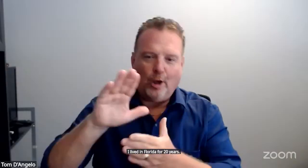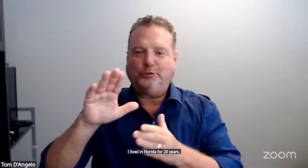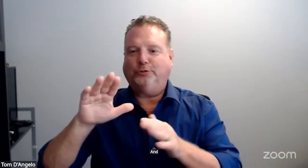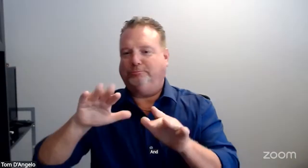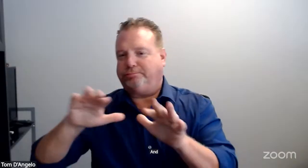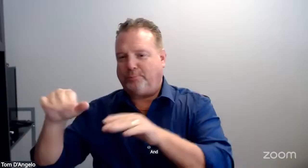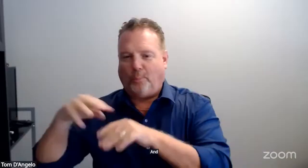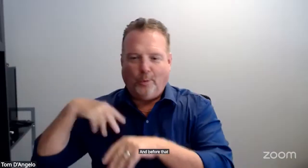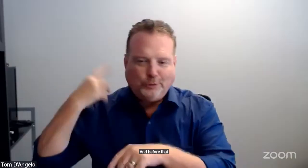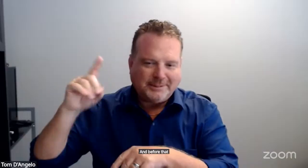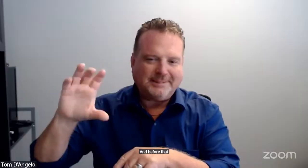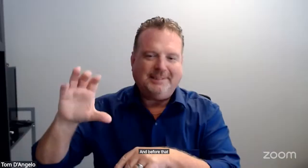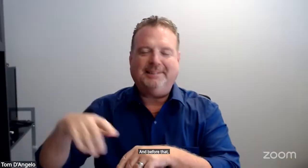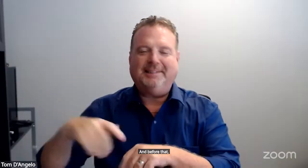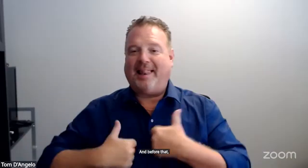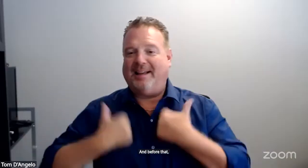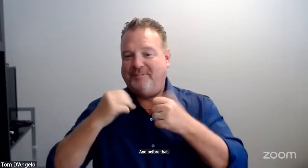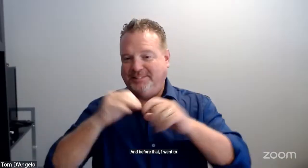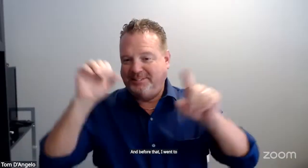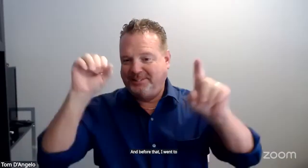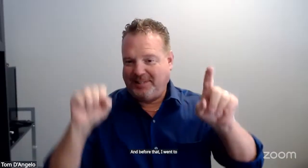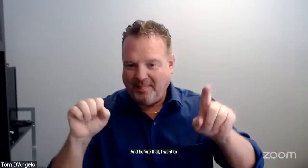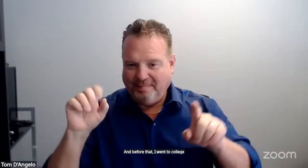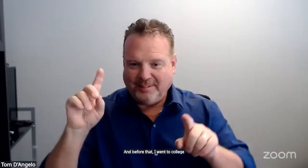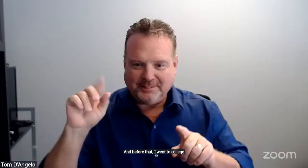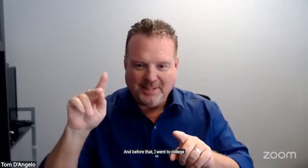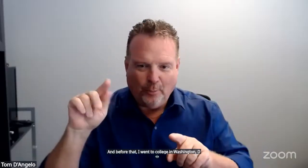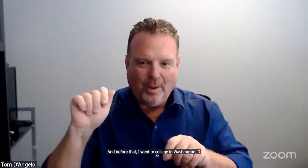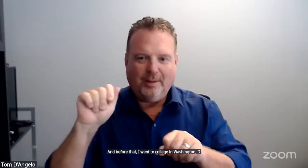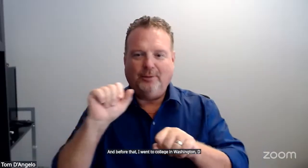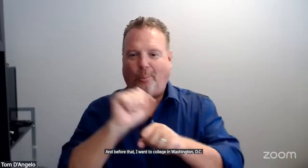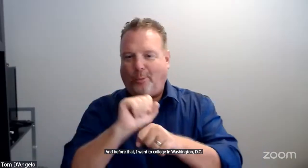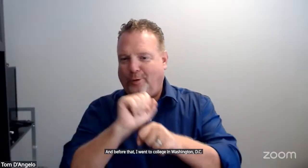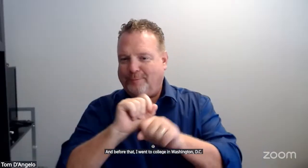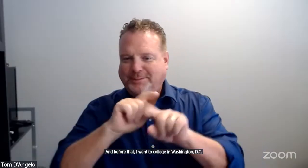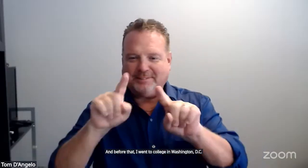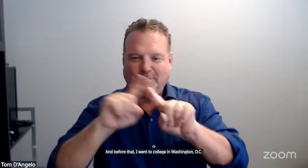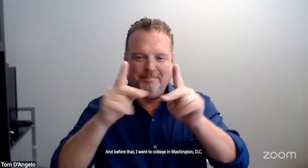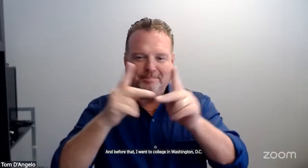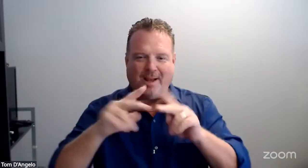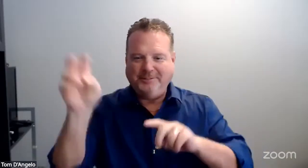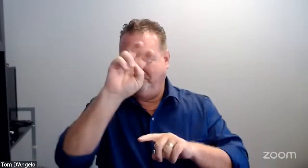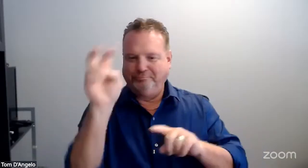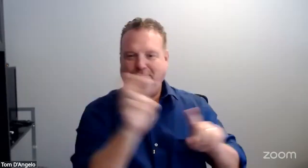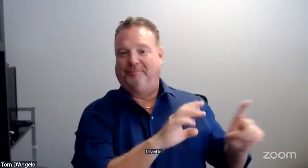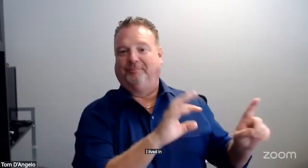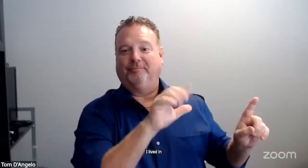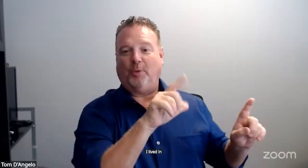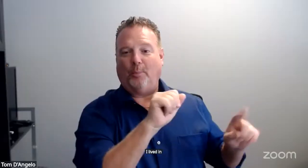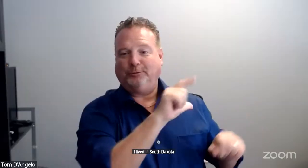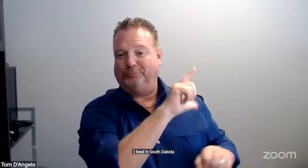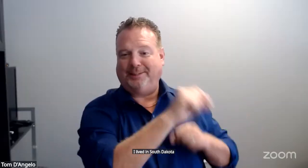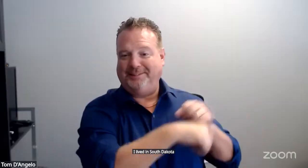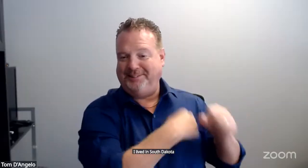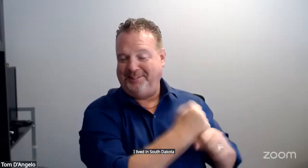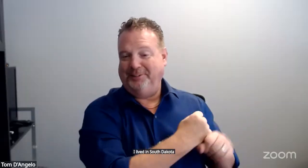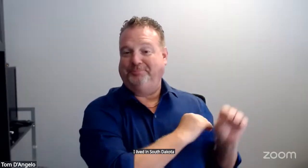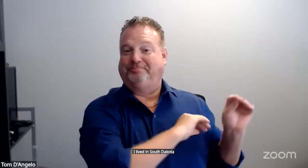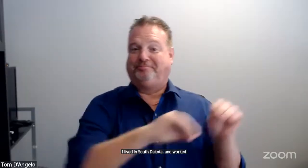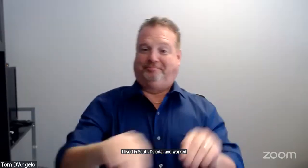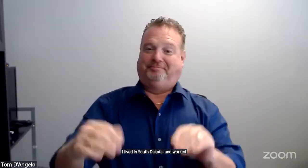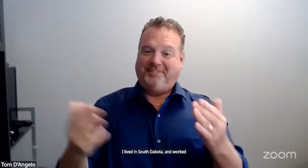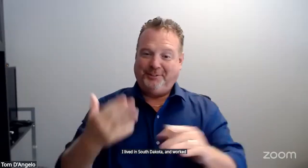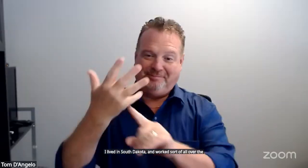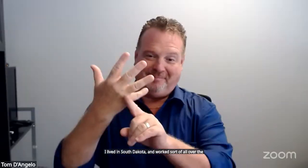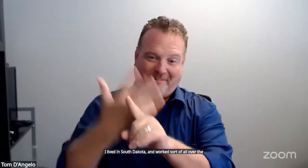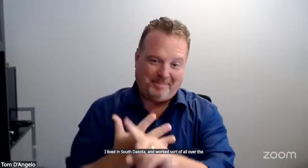And before that, I went to college in Washington, D.C. I lived in South Dakota and worked sort of all